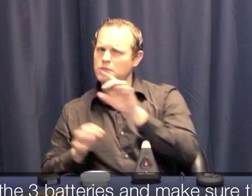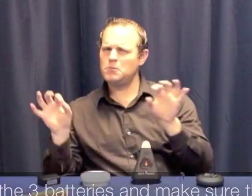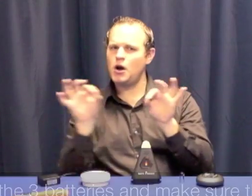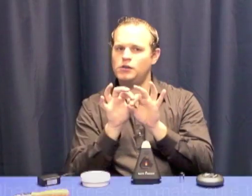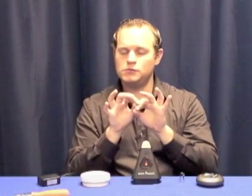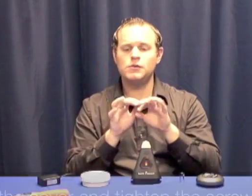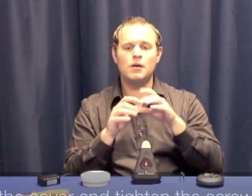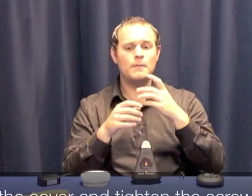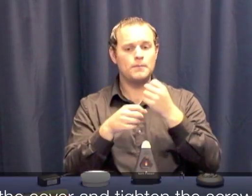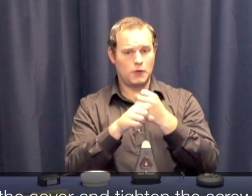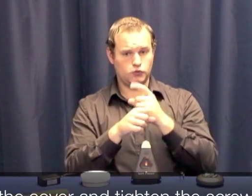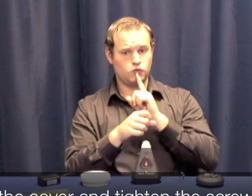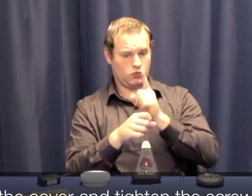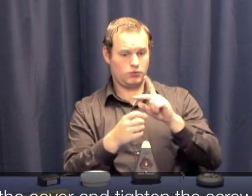way.